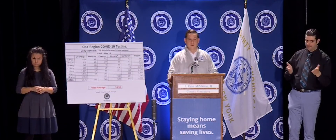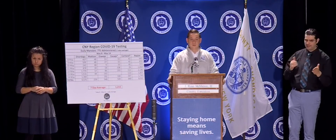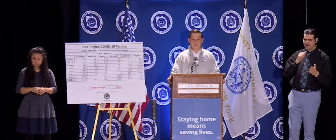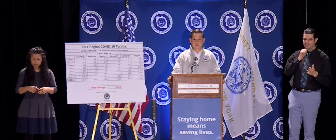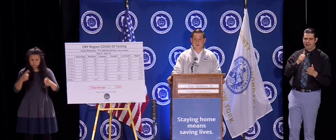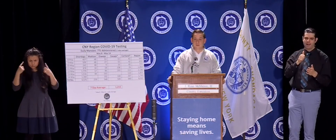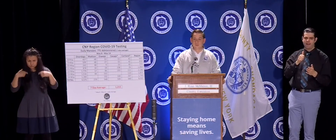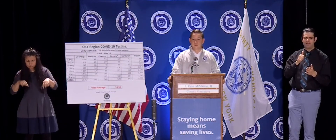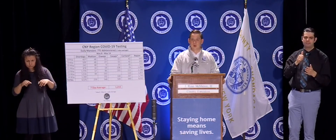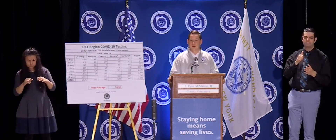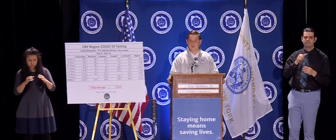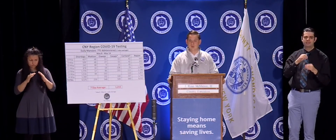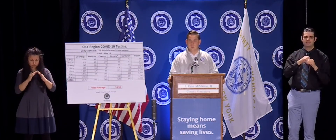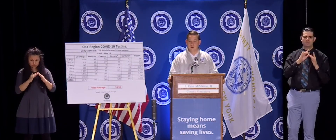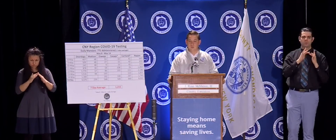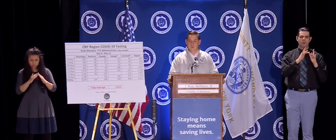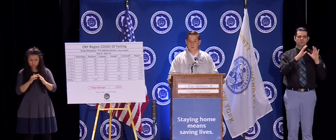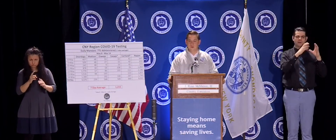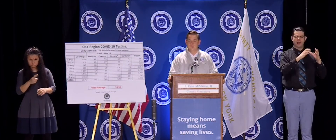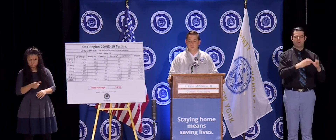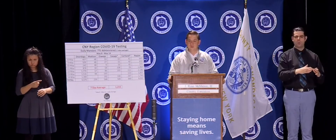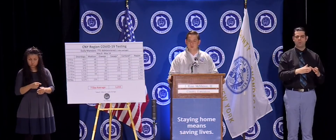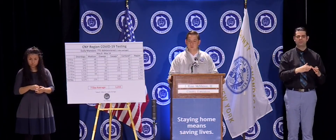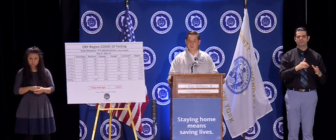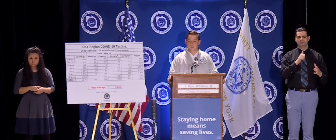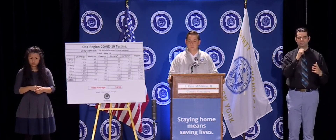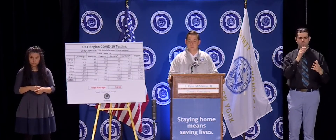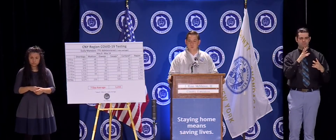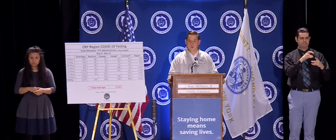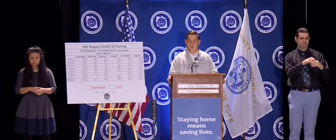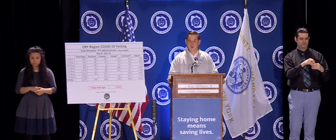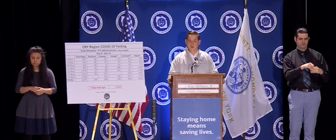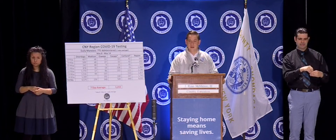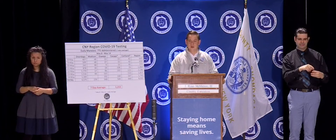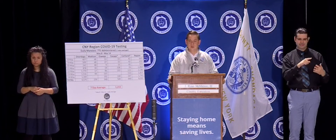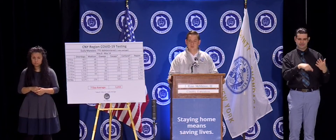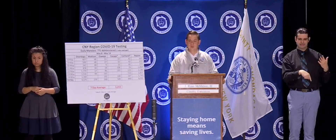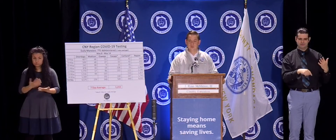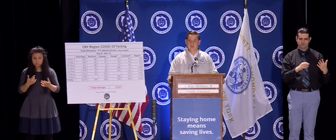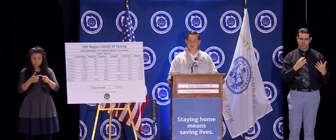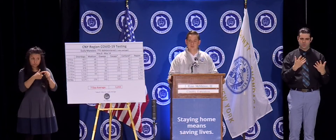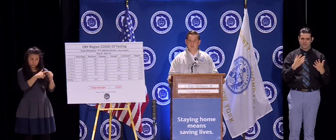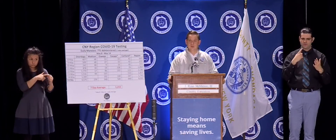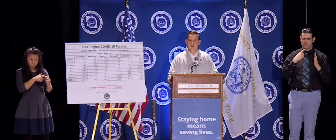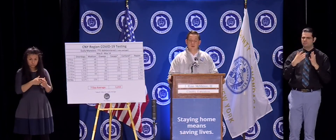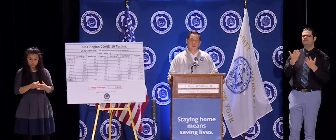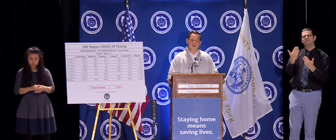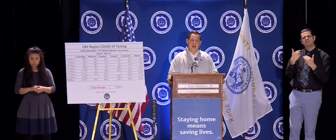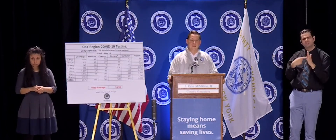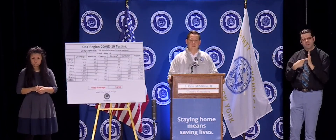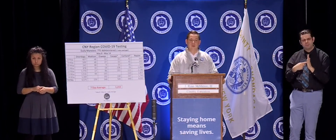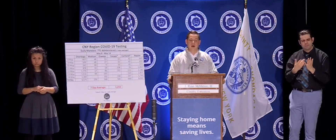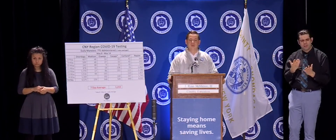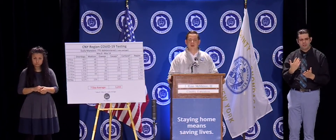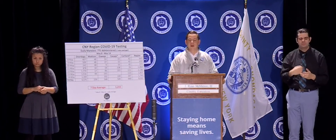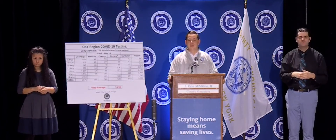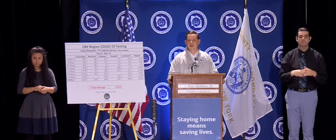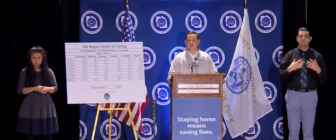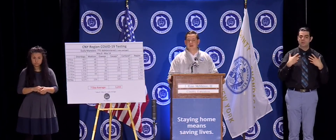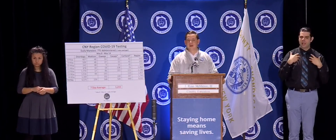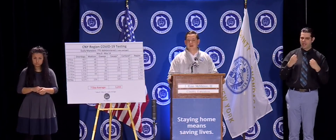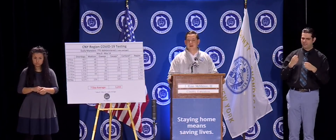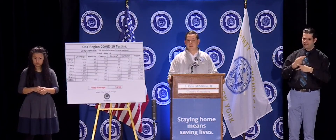that. Yes, that's correct. So do you have a specific one you're looking at, or? You could say healthcare. You could Yeah, say I think with